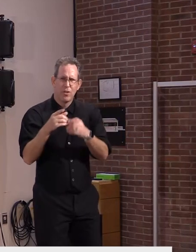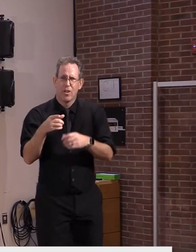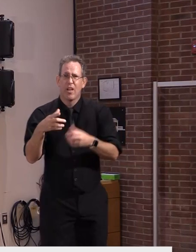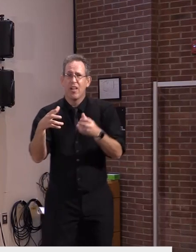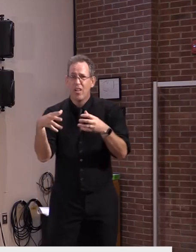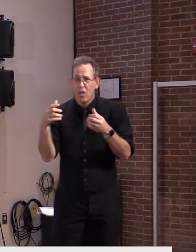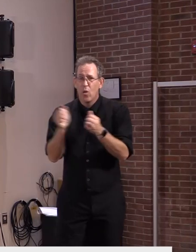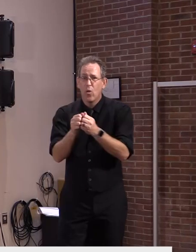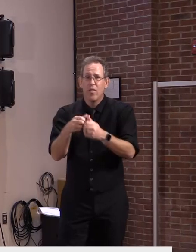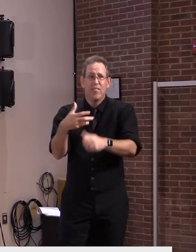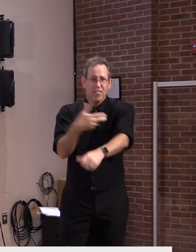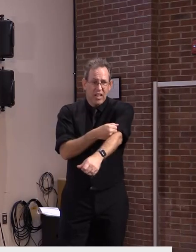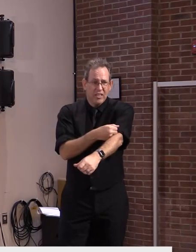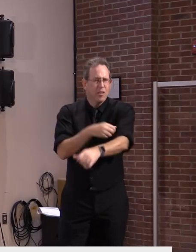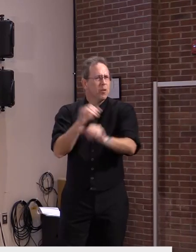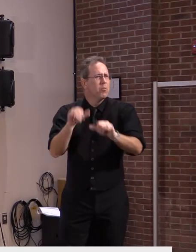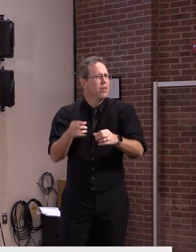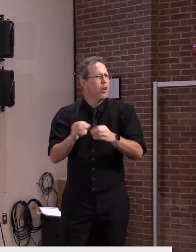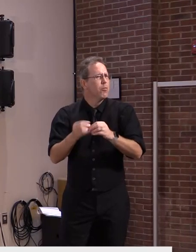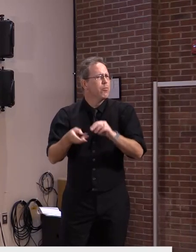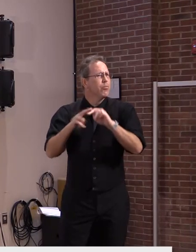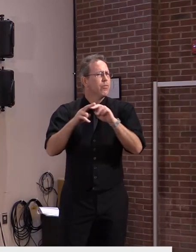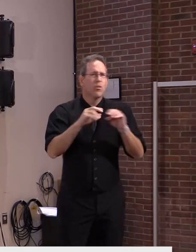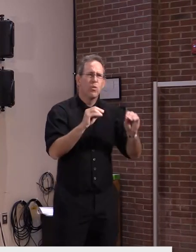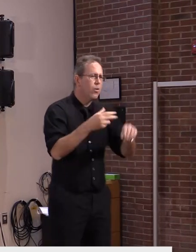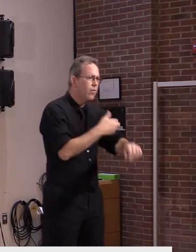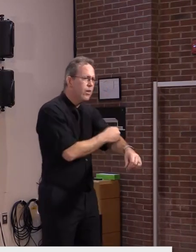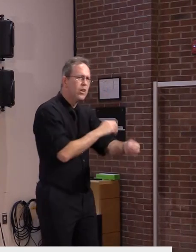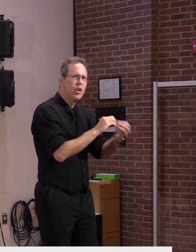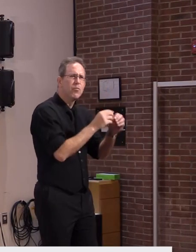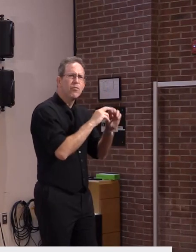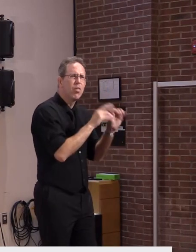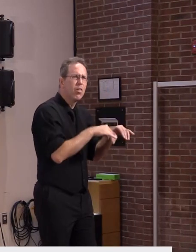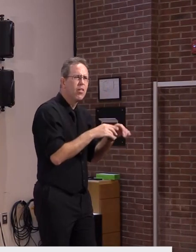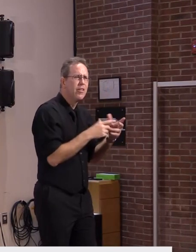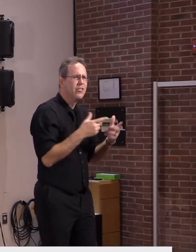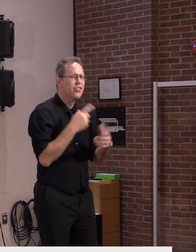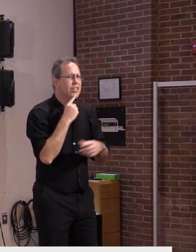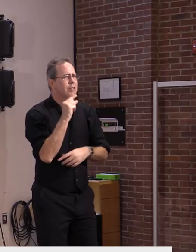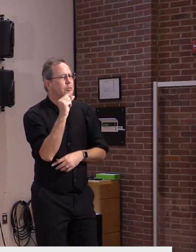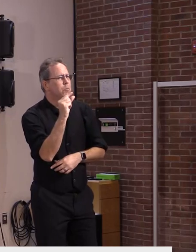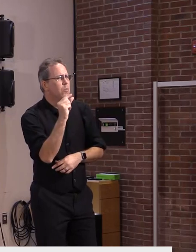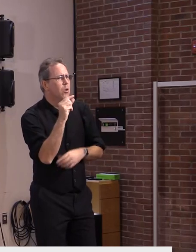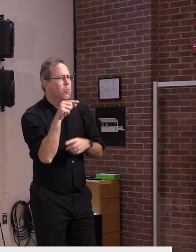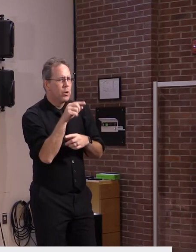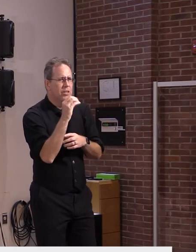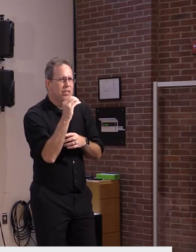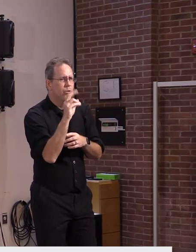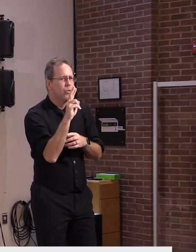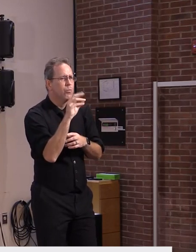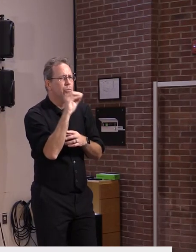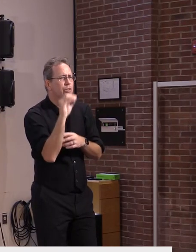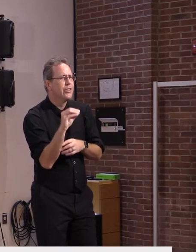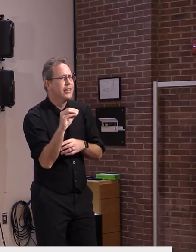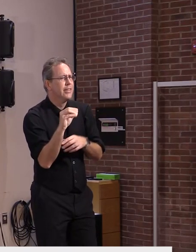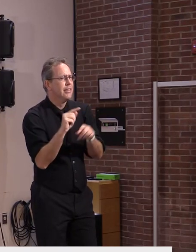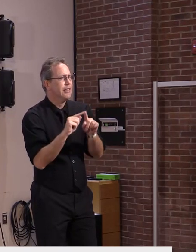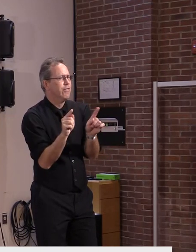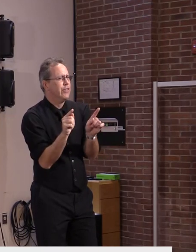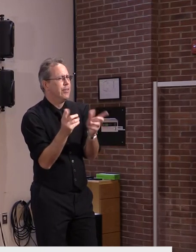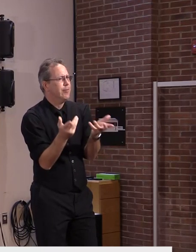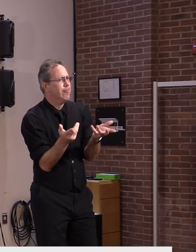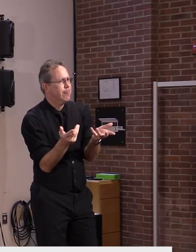I guess I try not to explain things that are 0.2% difference because I'm not certain that there is a real